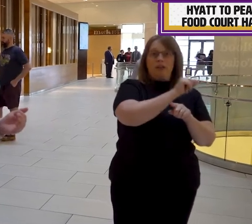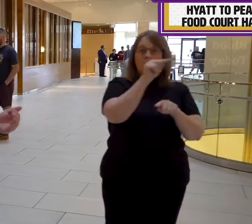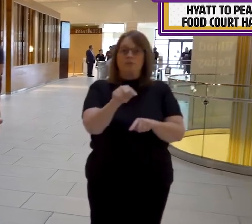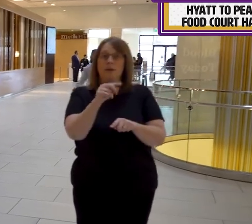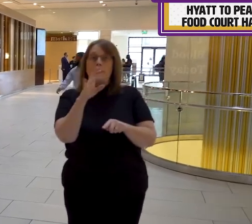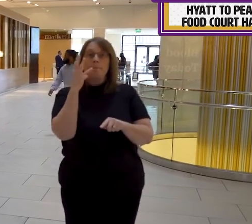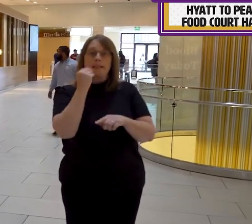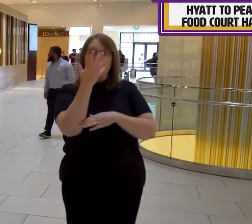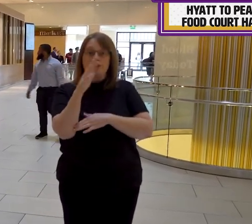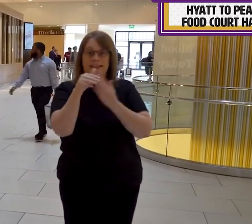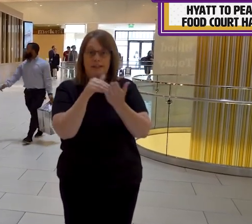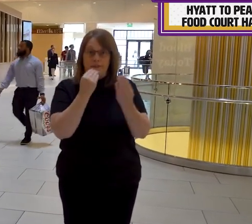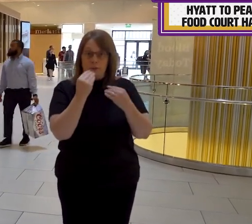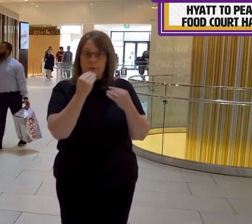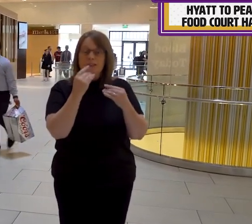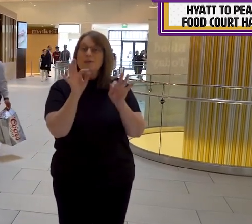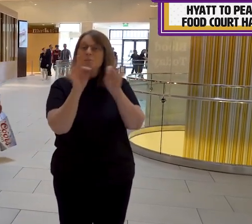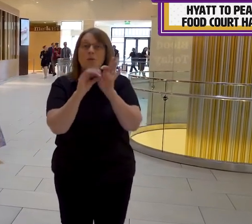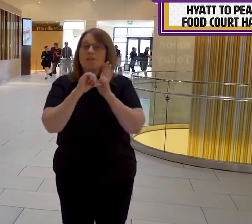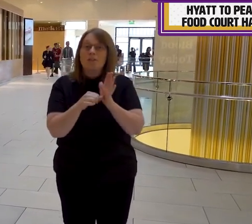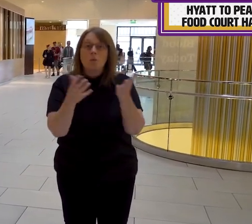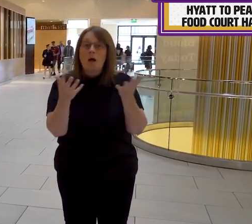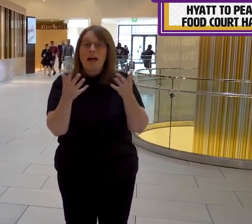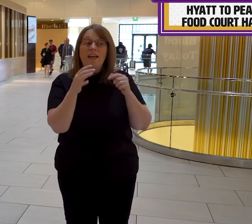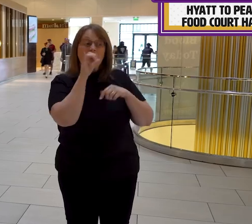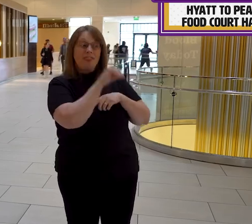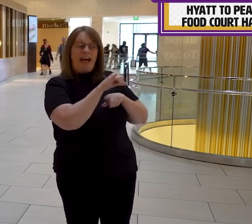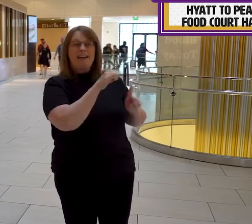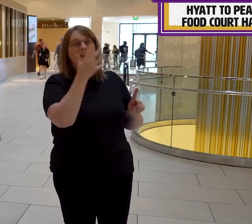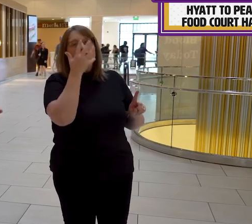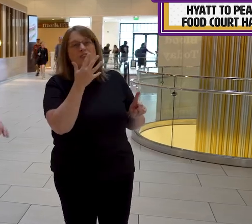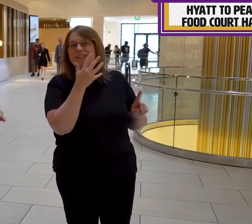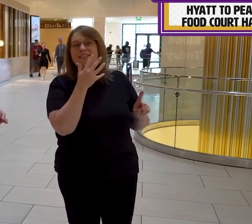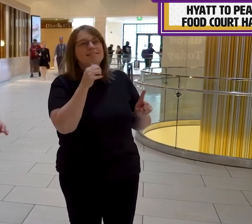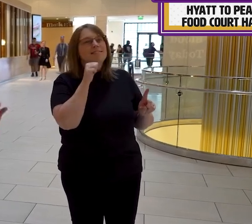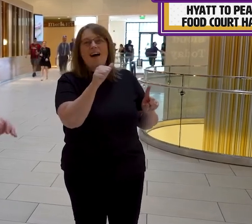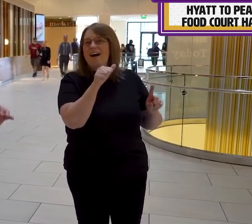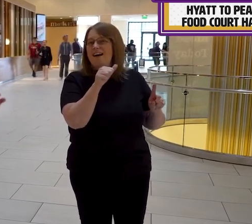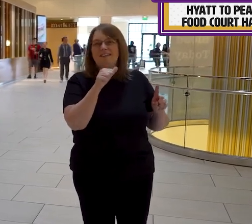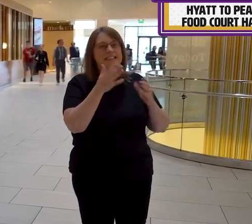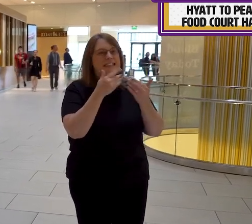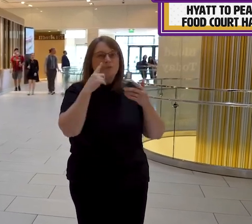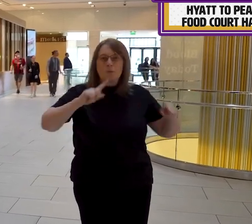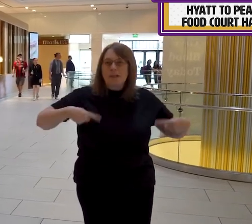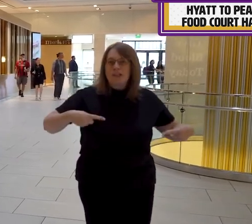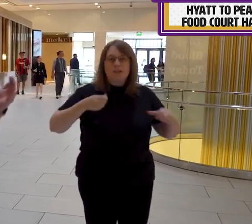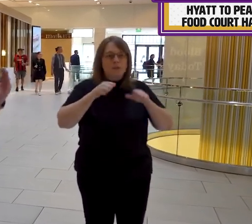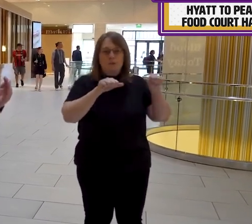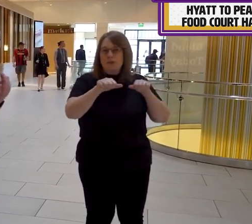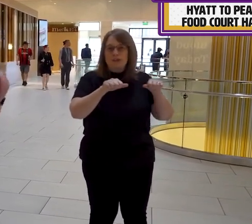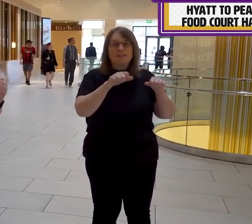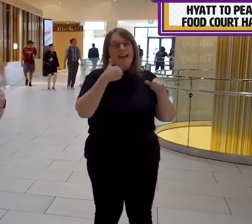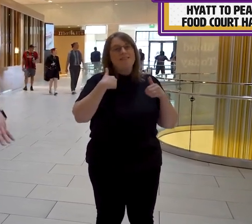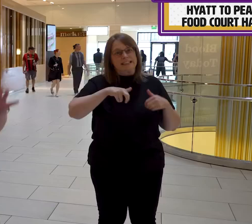Center food court. One important thing to note, that sky bridge is unfortunately not accessible. There are some stairs.